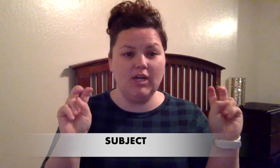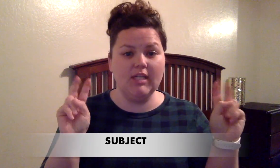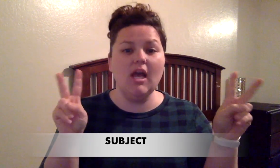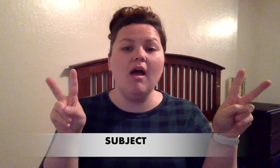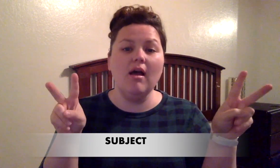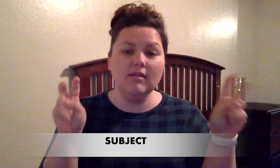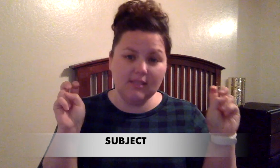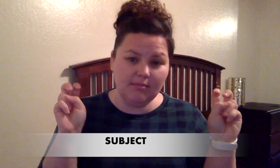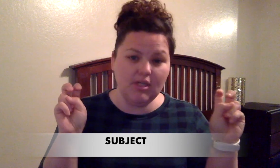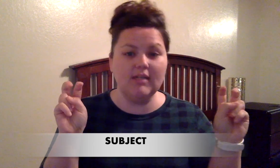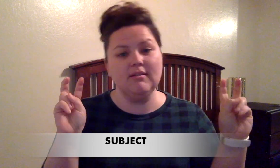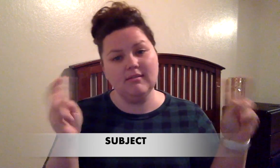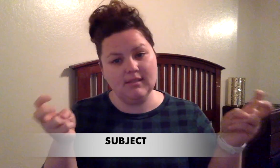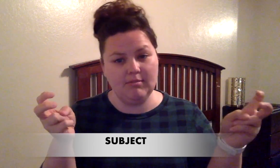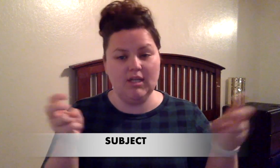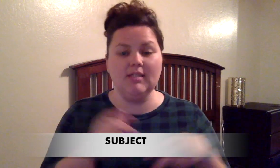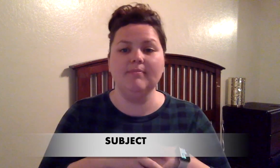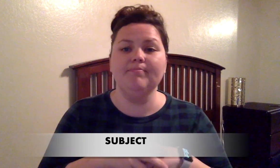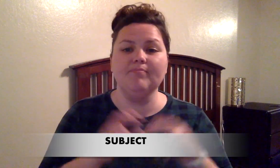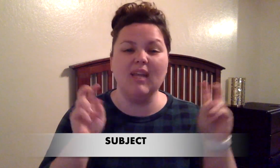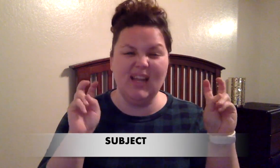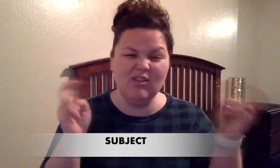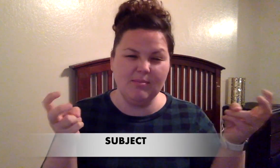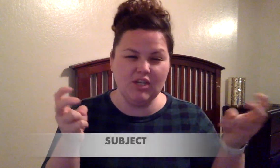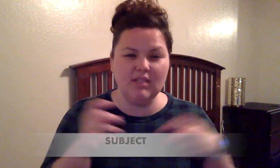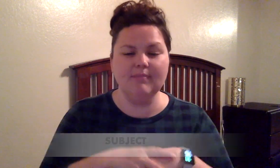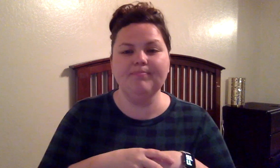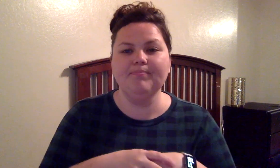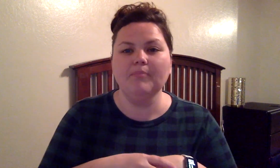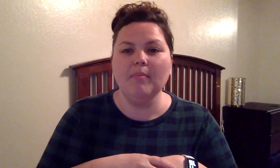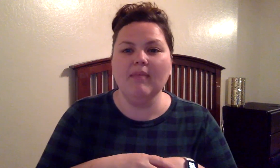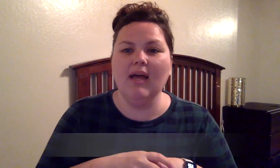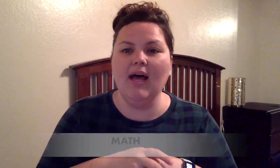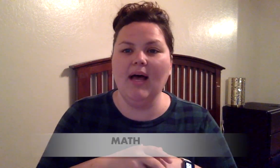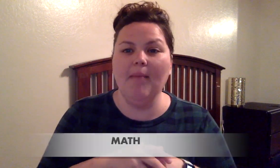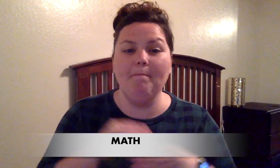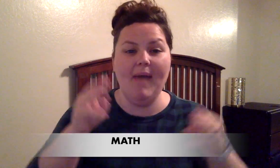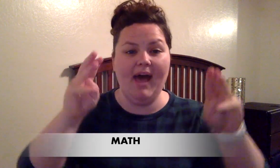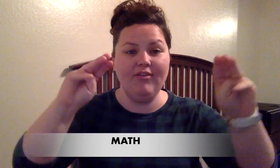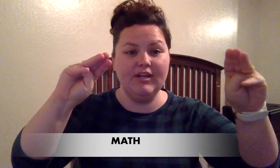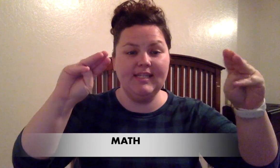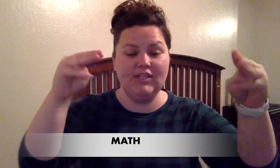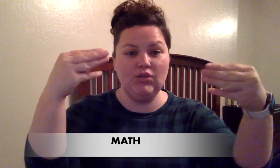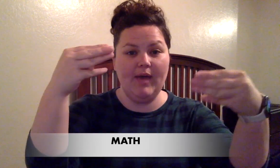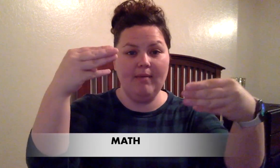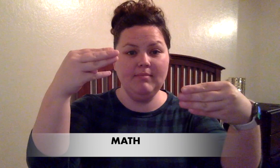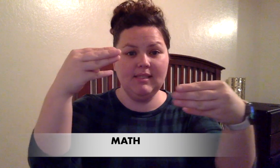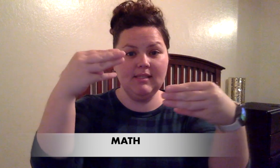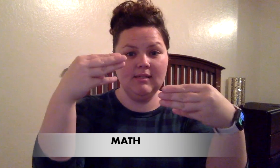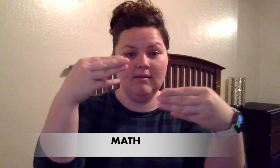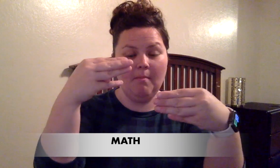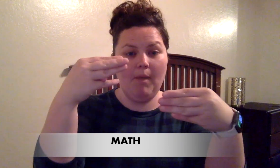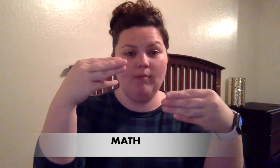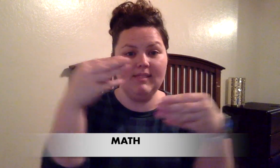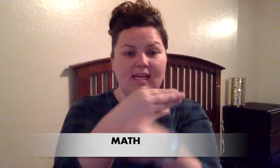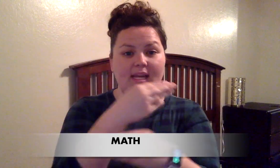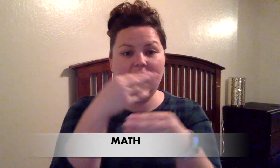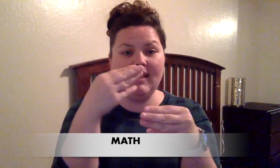Subject, subject, subject. I go subject. Math, you're going to take two M's, palms in, and they